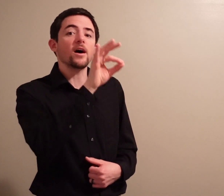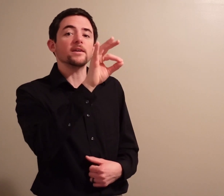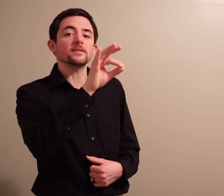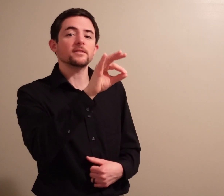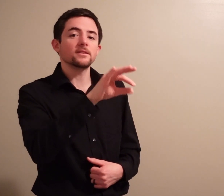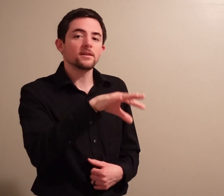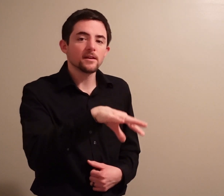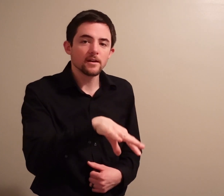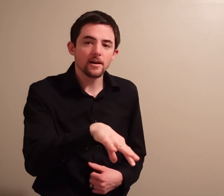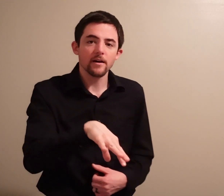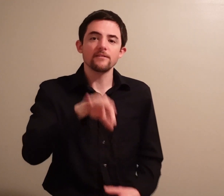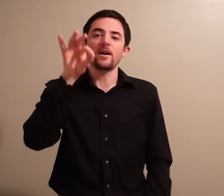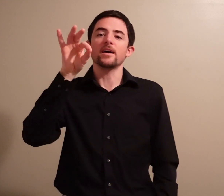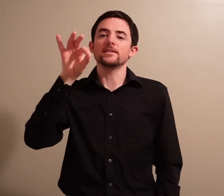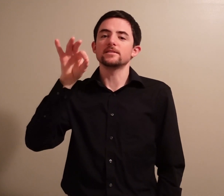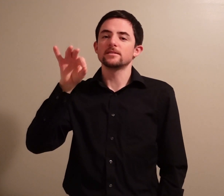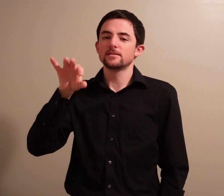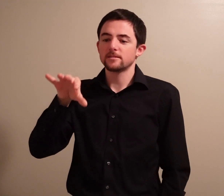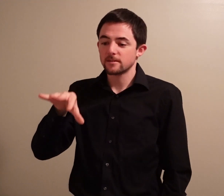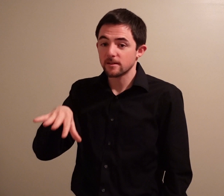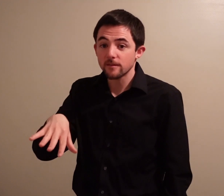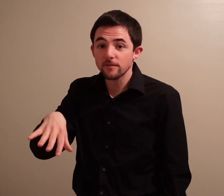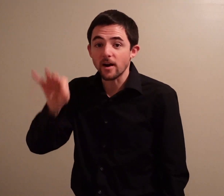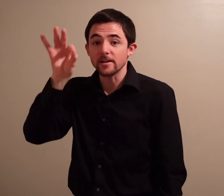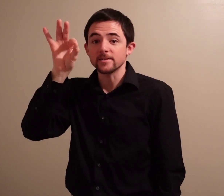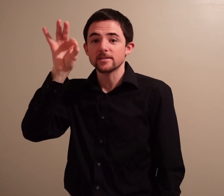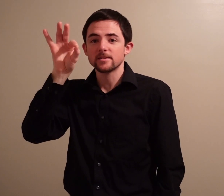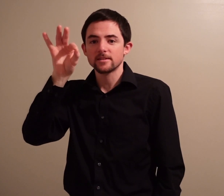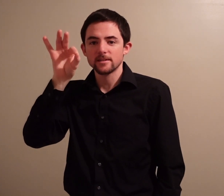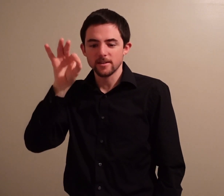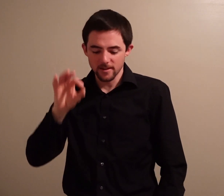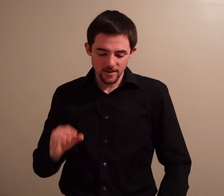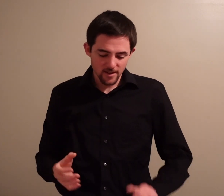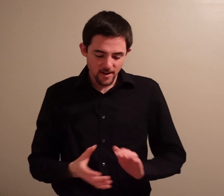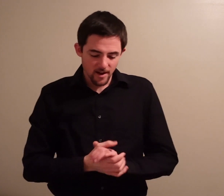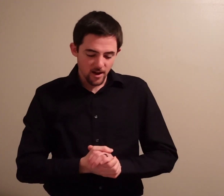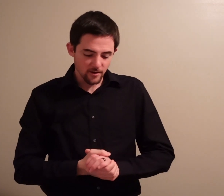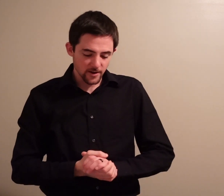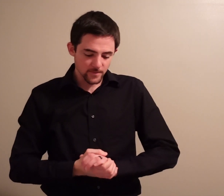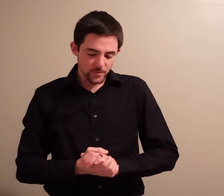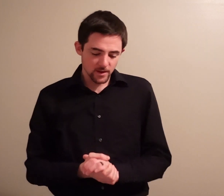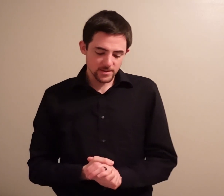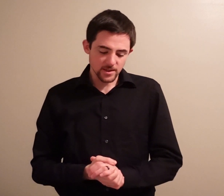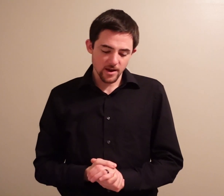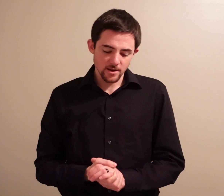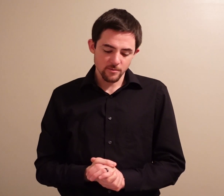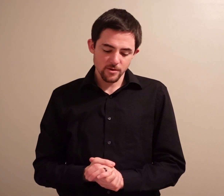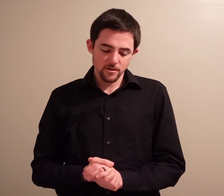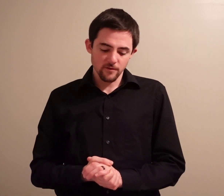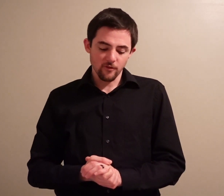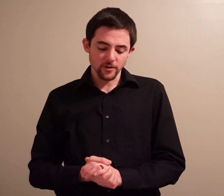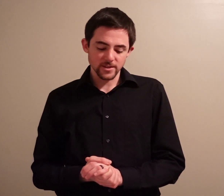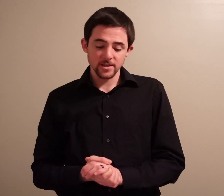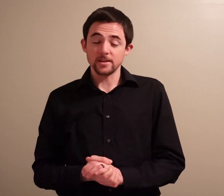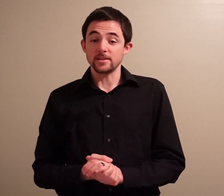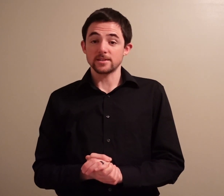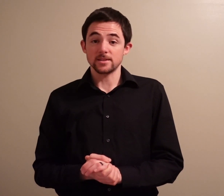Find. Find. Find. Alright, sign number 14 is